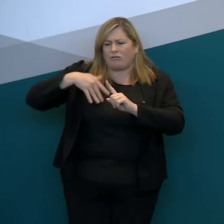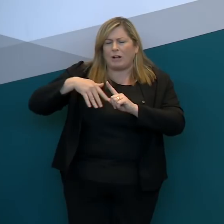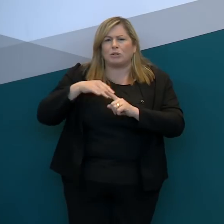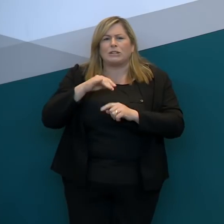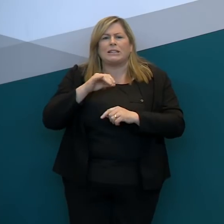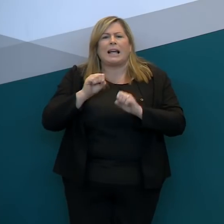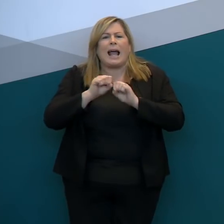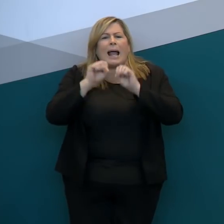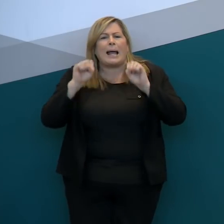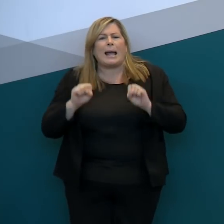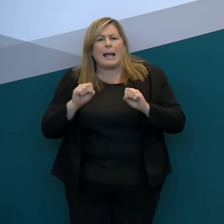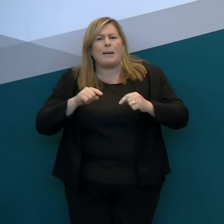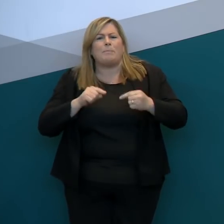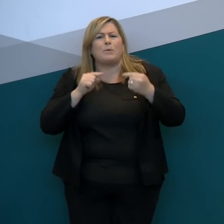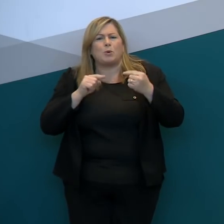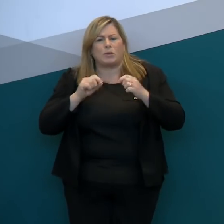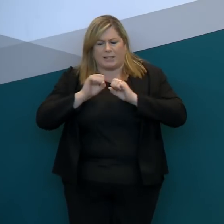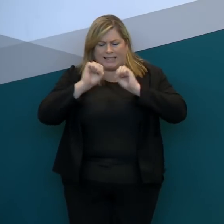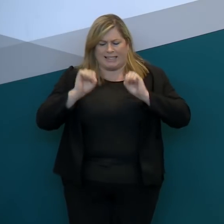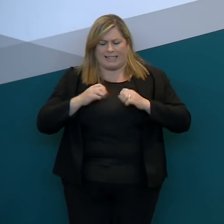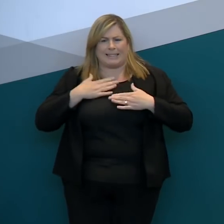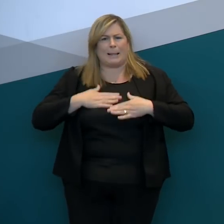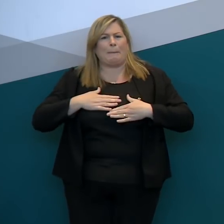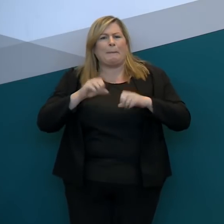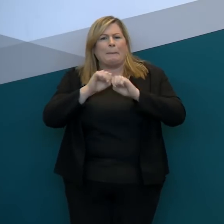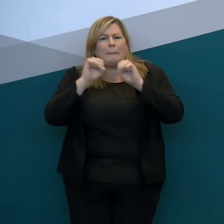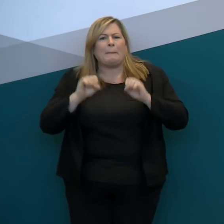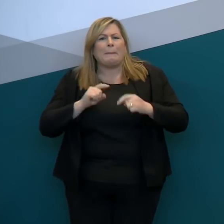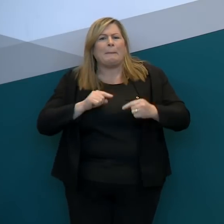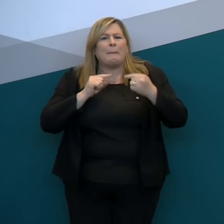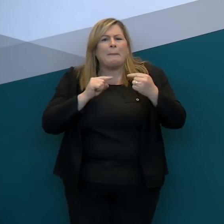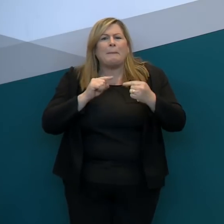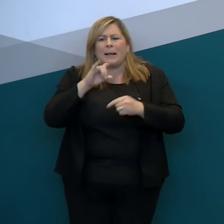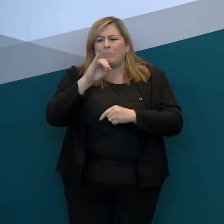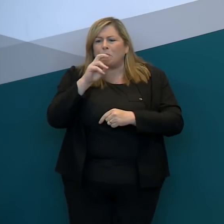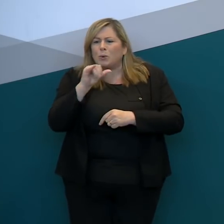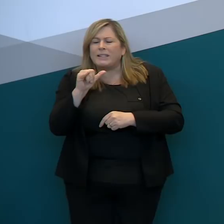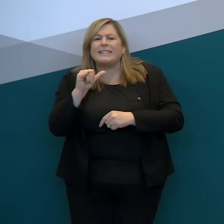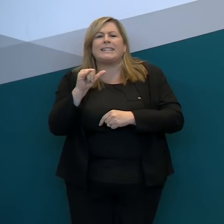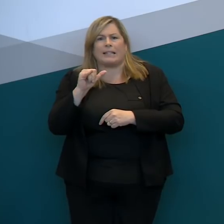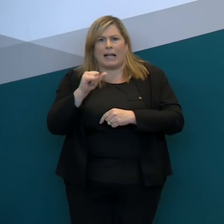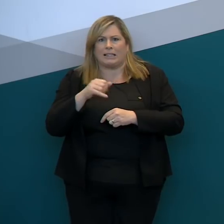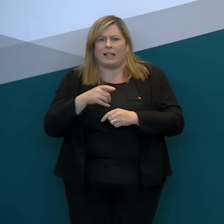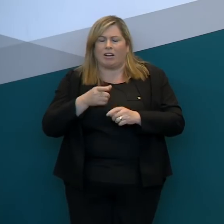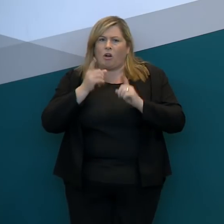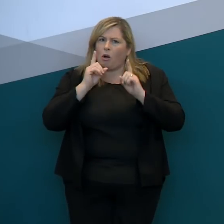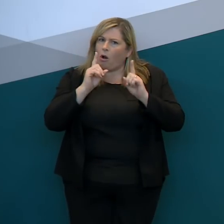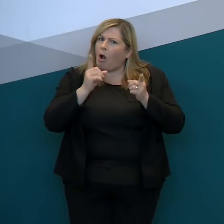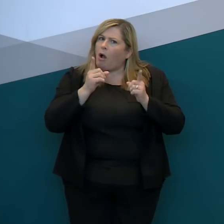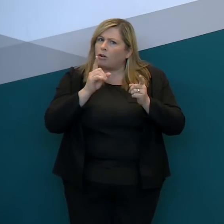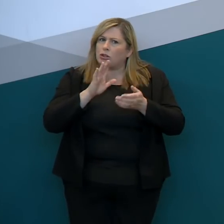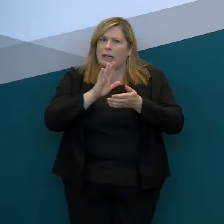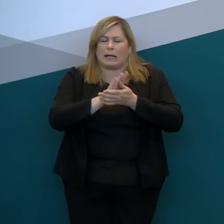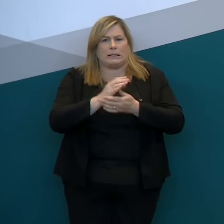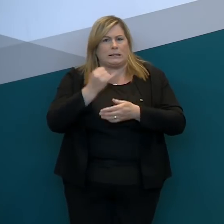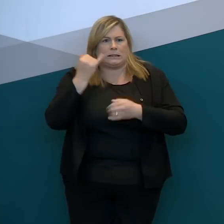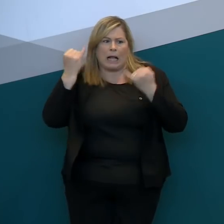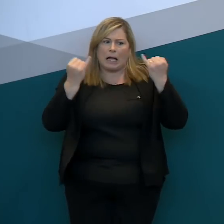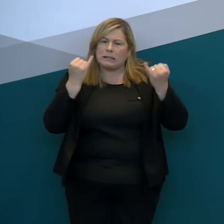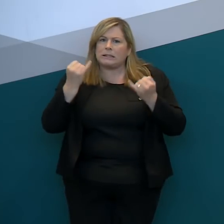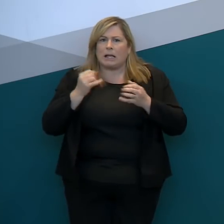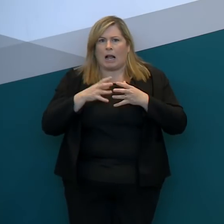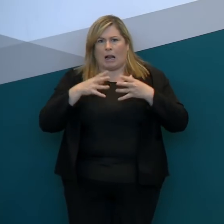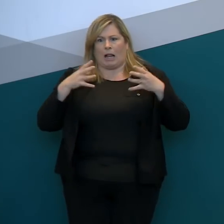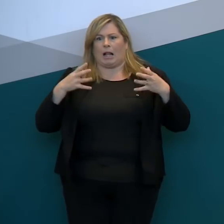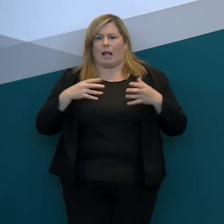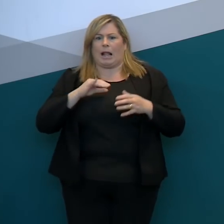in populations as a consequence of infection with this disease, and really cautioning against the idea that large amounts of immunity